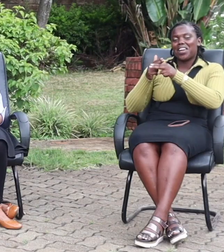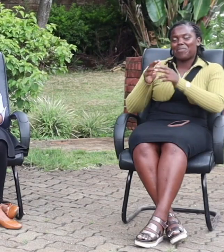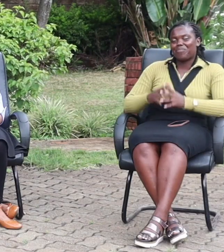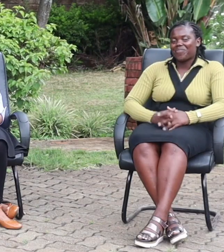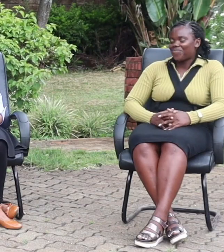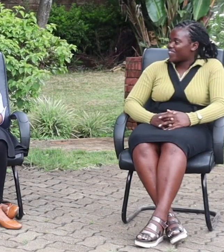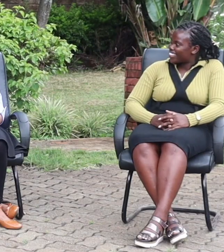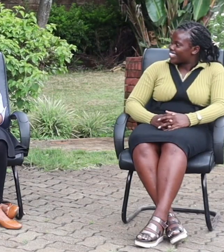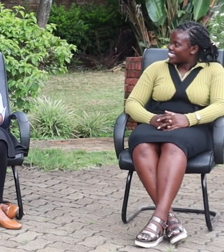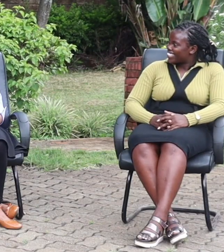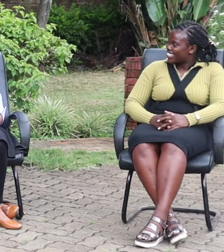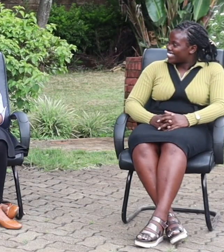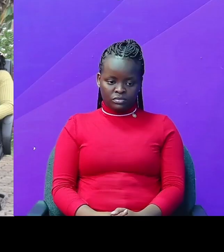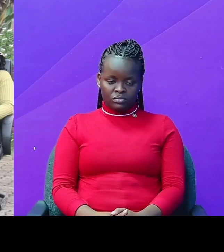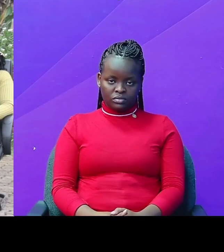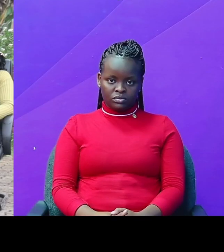do.